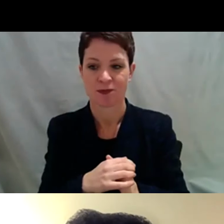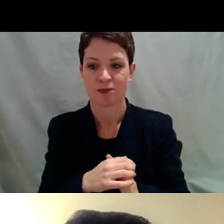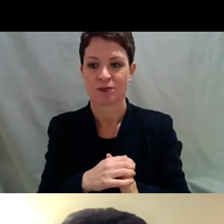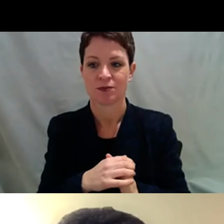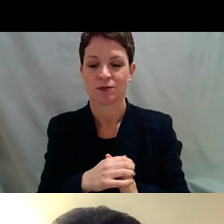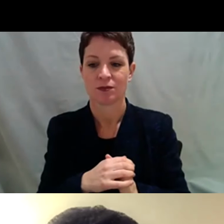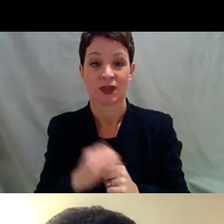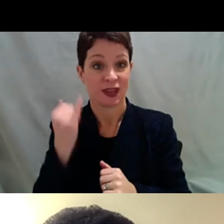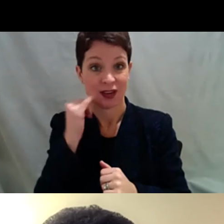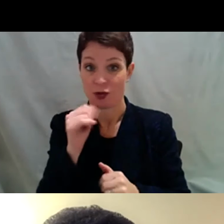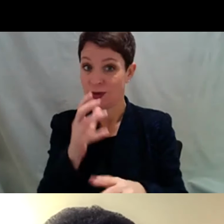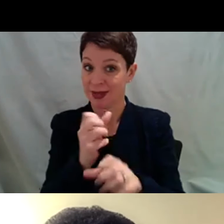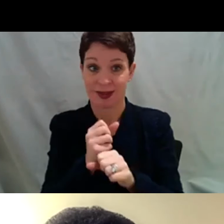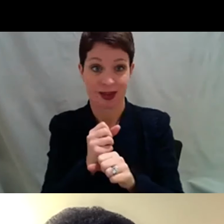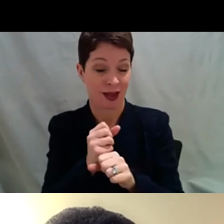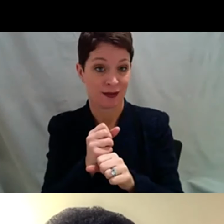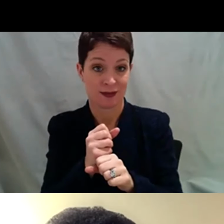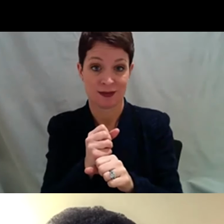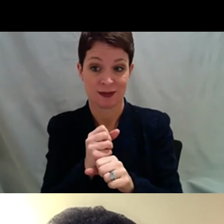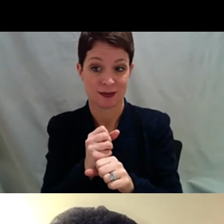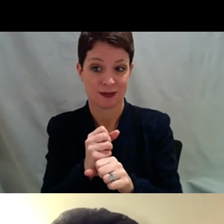If you do not receive,